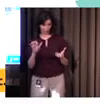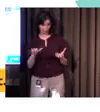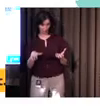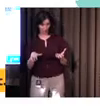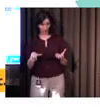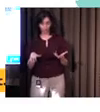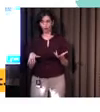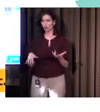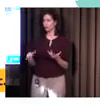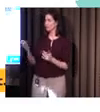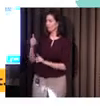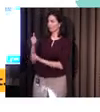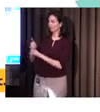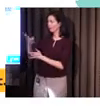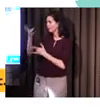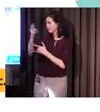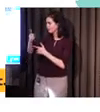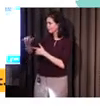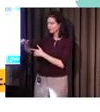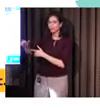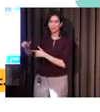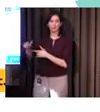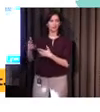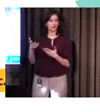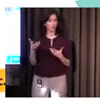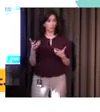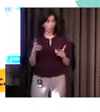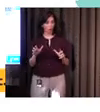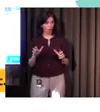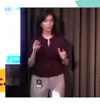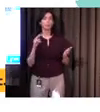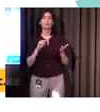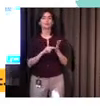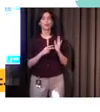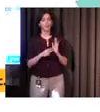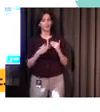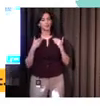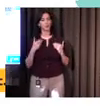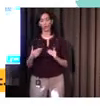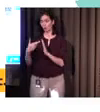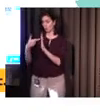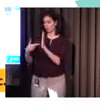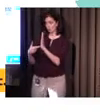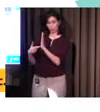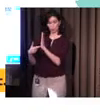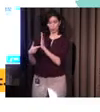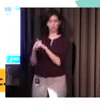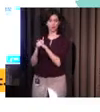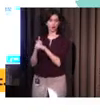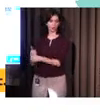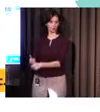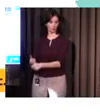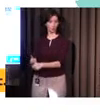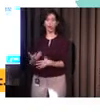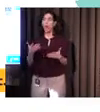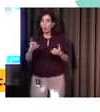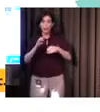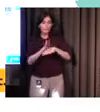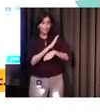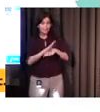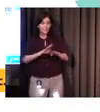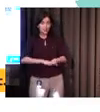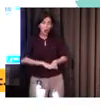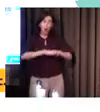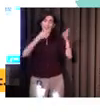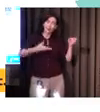that's unnecessarily and unreasonably so, then we engage in the mitigation measures. If we want our businesses to be open to